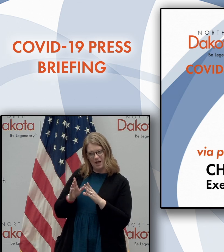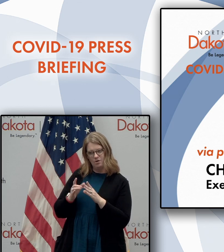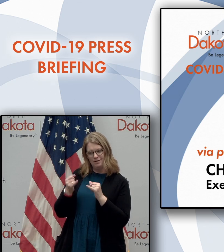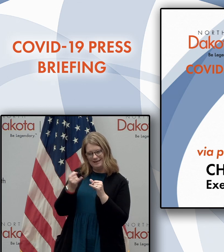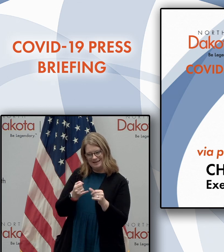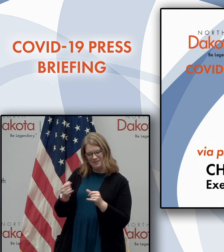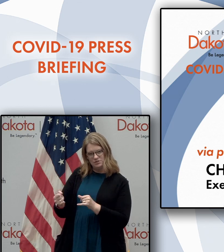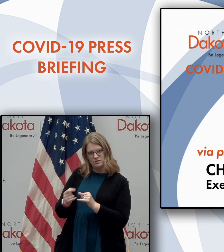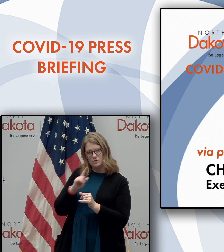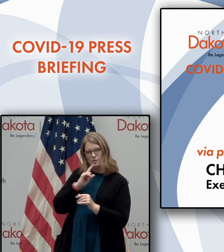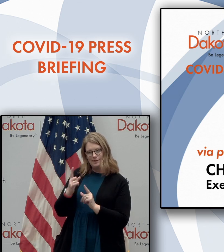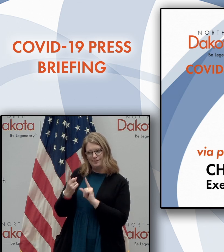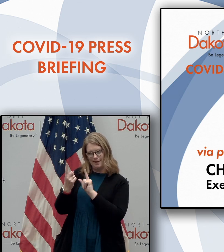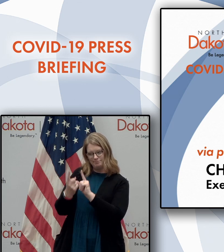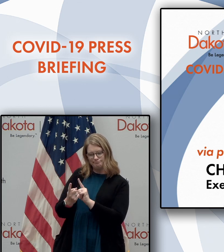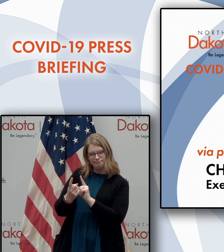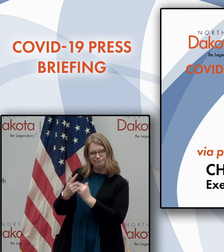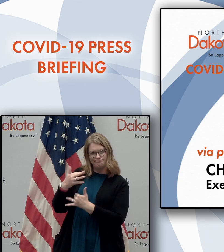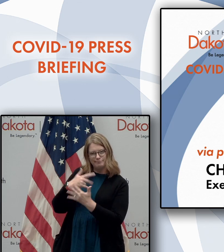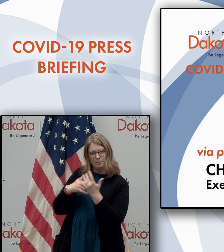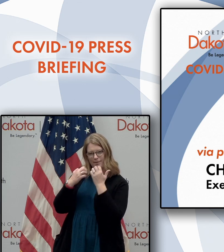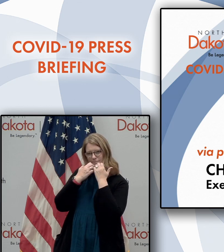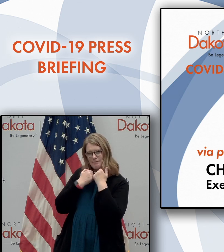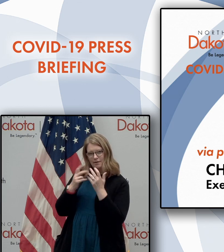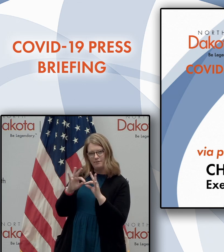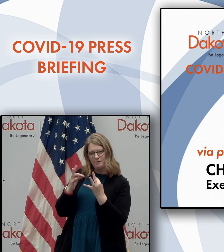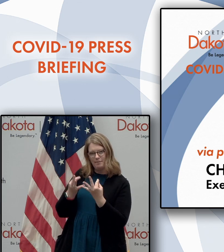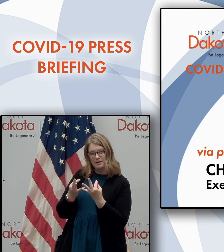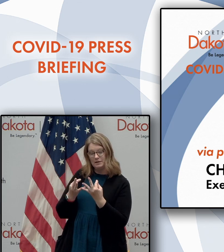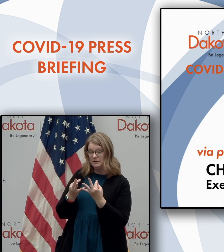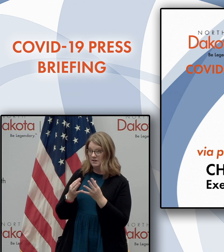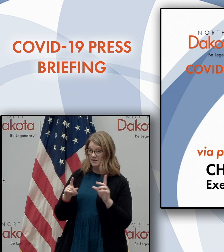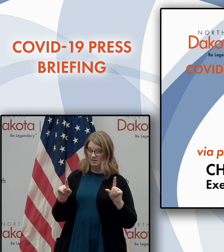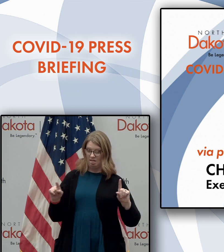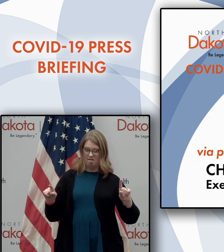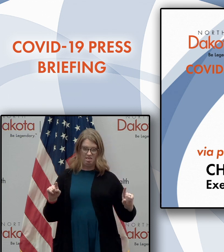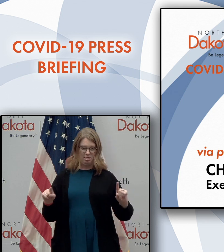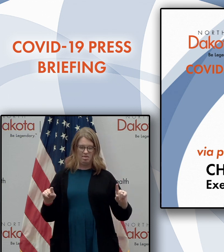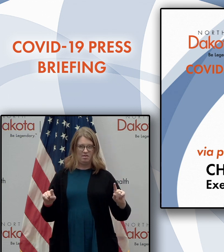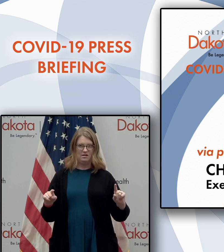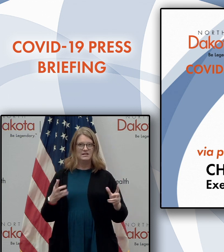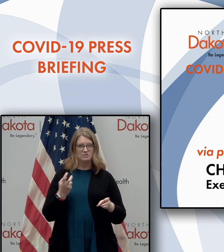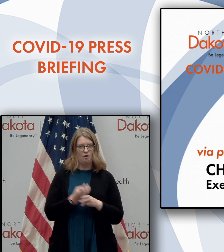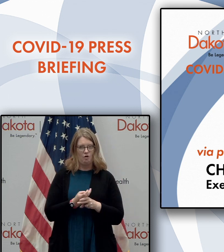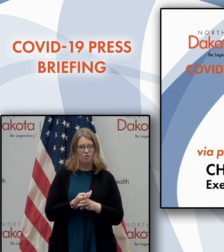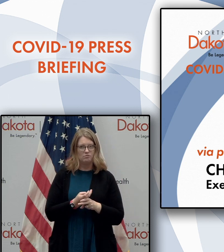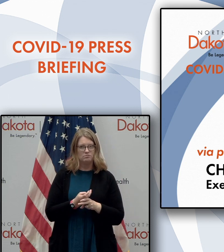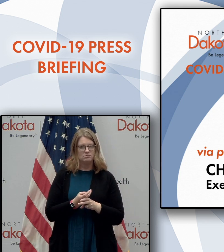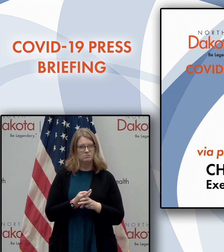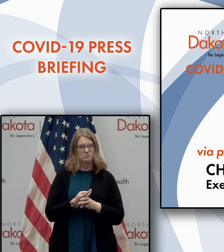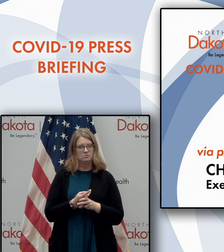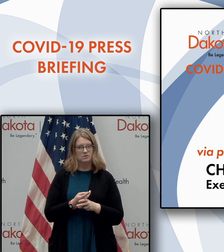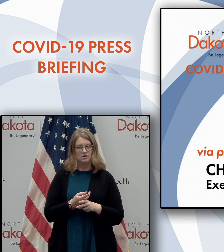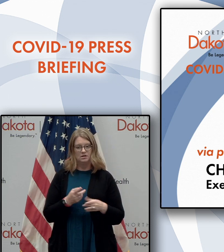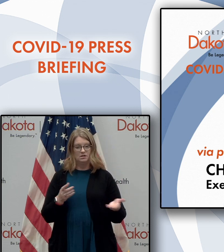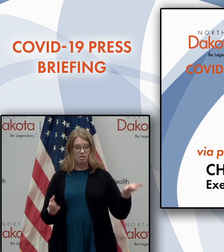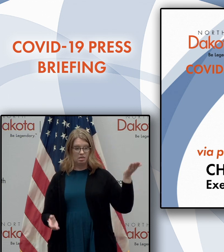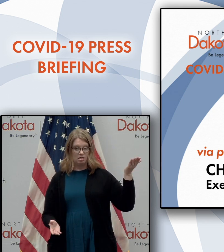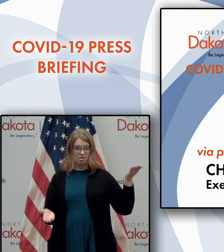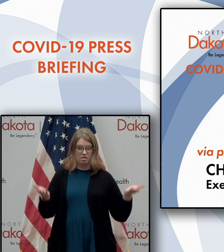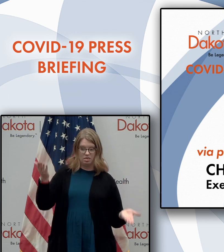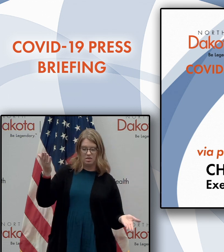with their loved ones. And it's not an easy task, and it's not something that one is more important than the